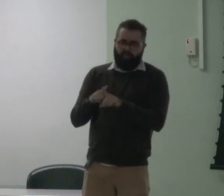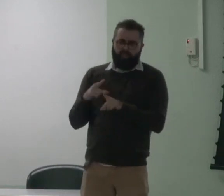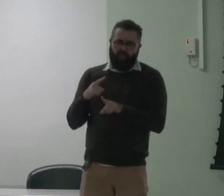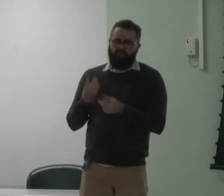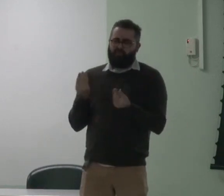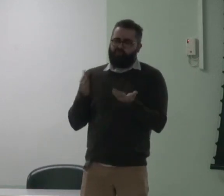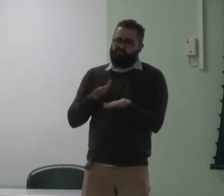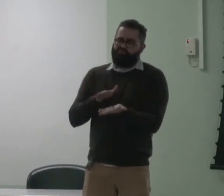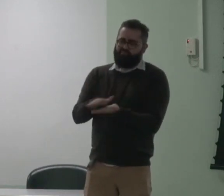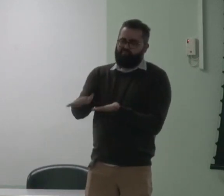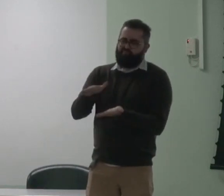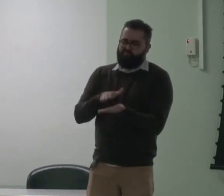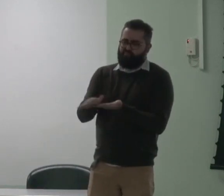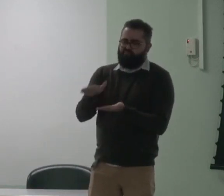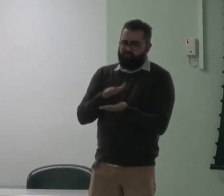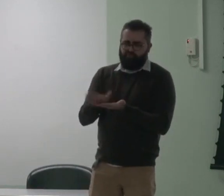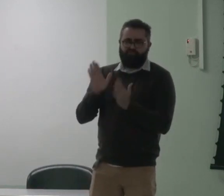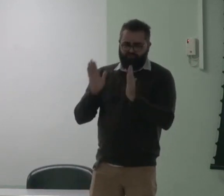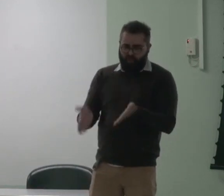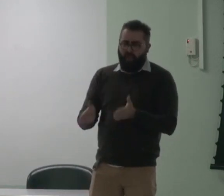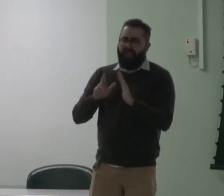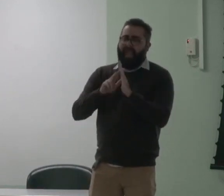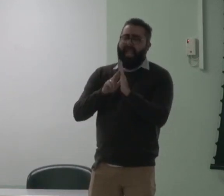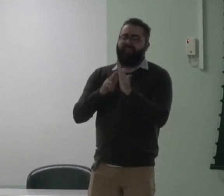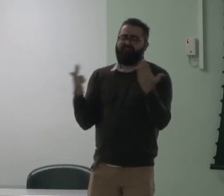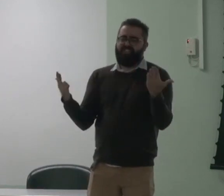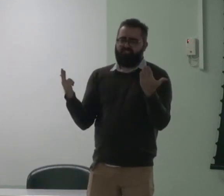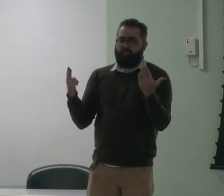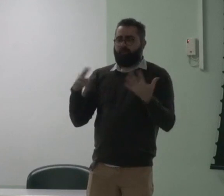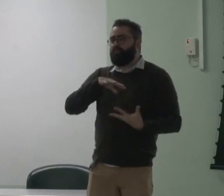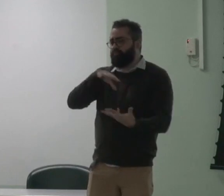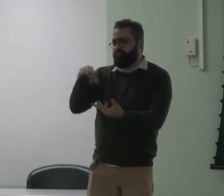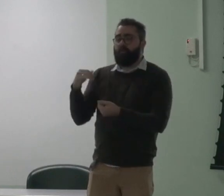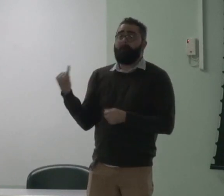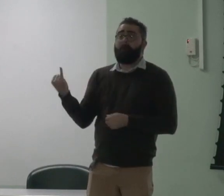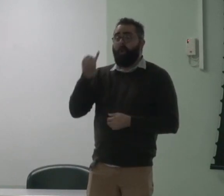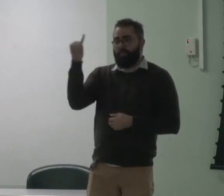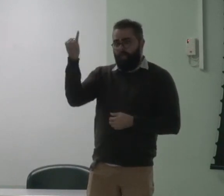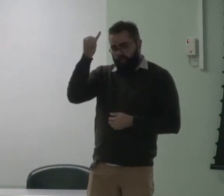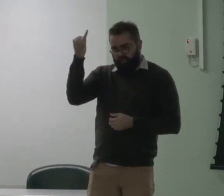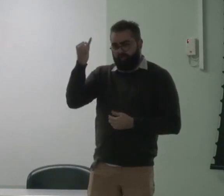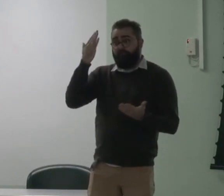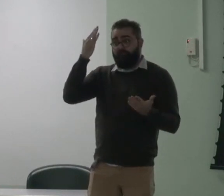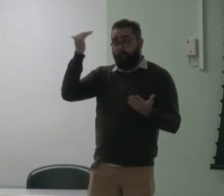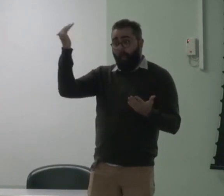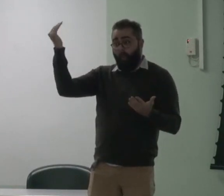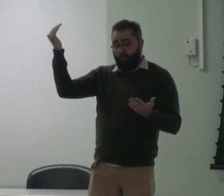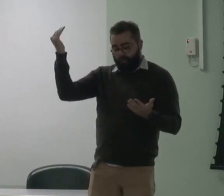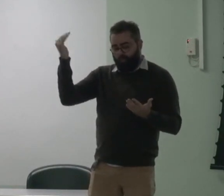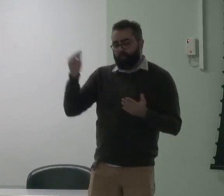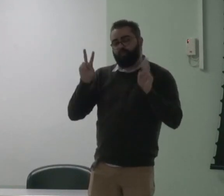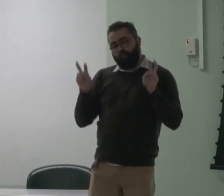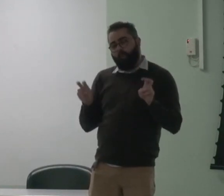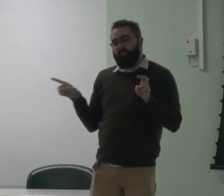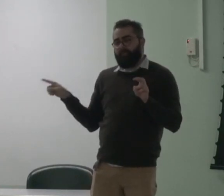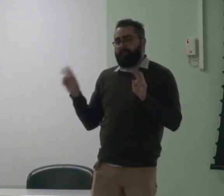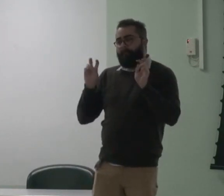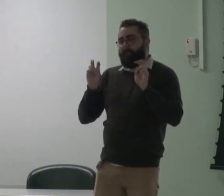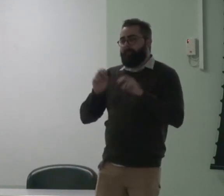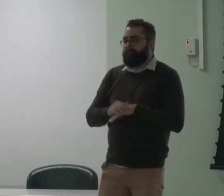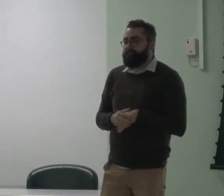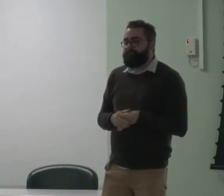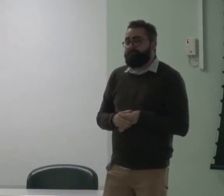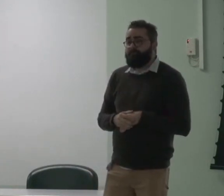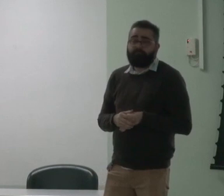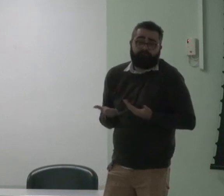very important journals on these research fields. So I